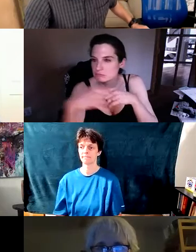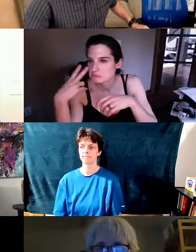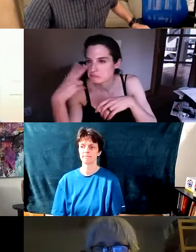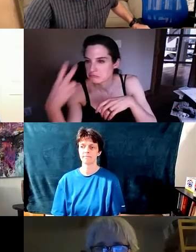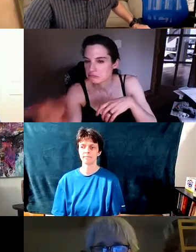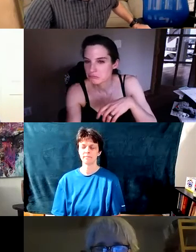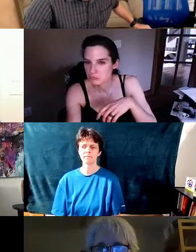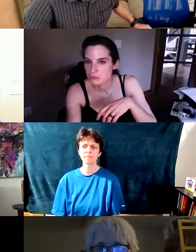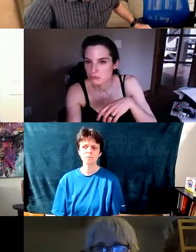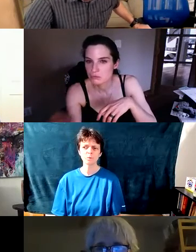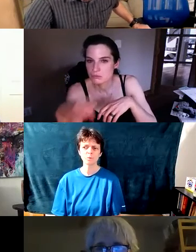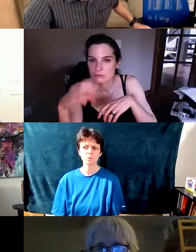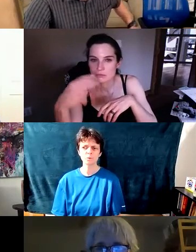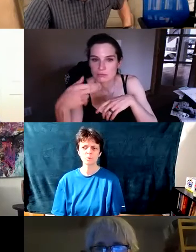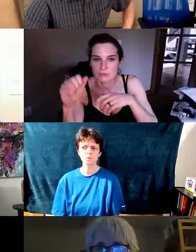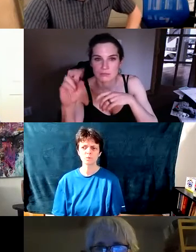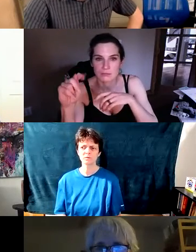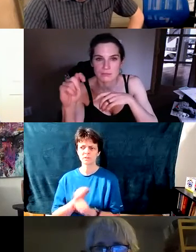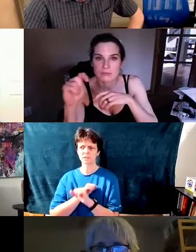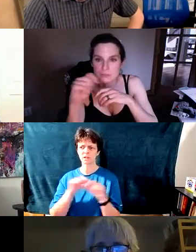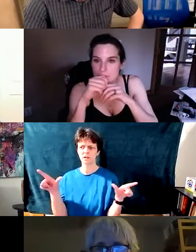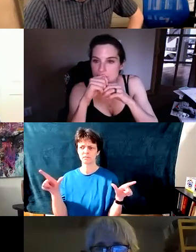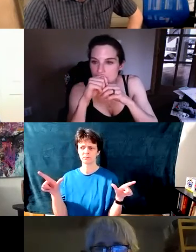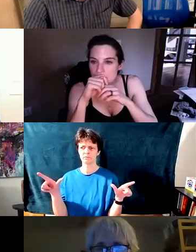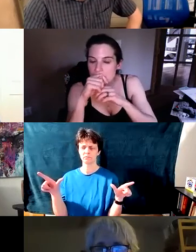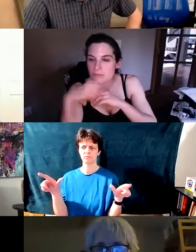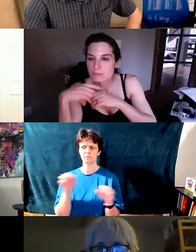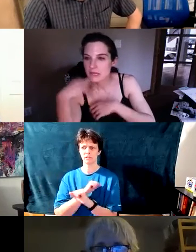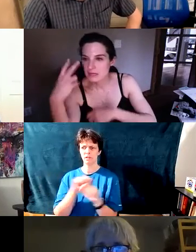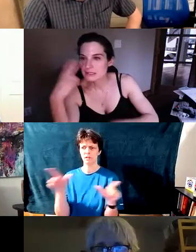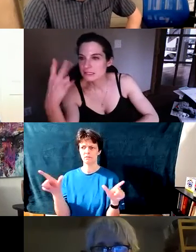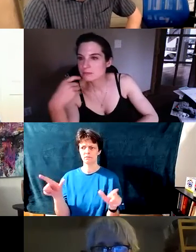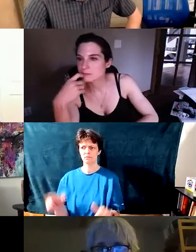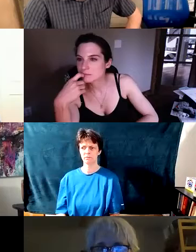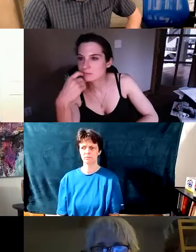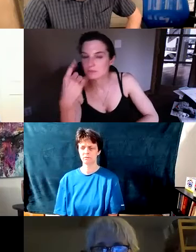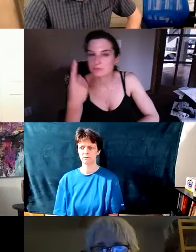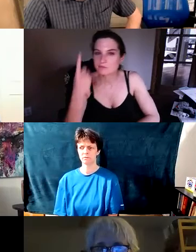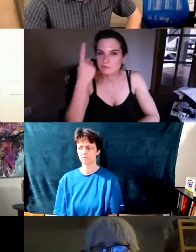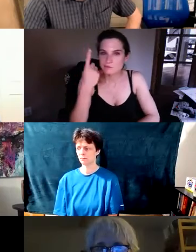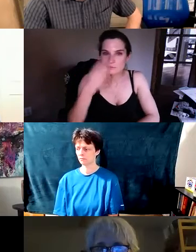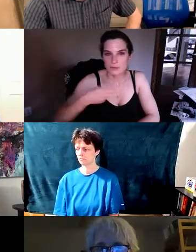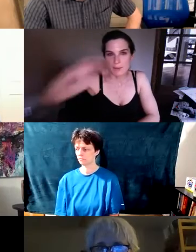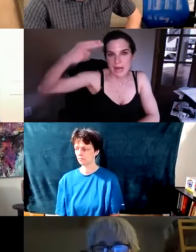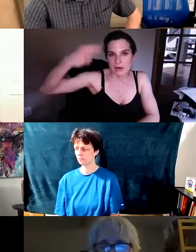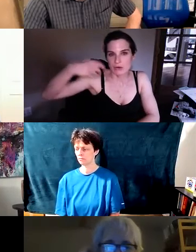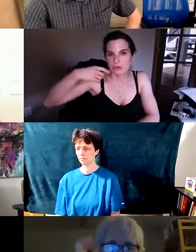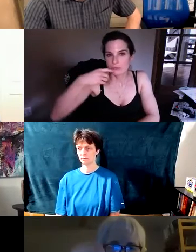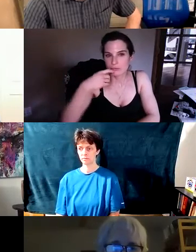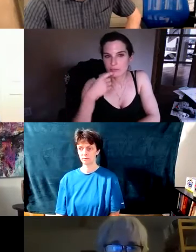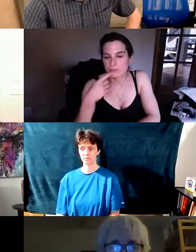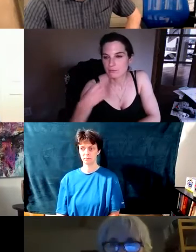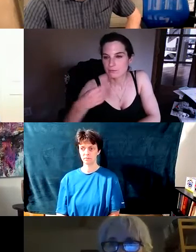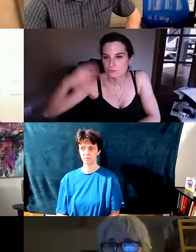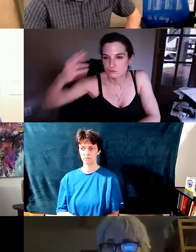or is that in the chat window here in Zoom? In the chat window. I don't see it. Although that might be, it might